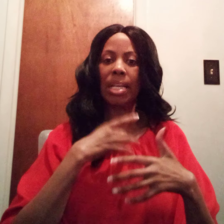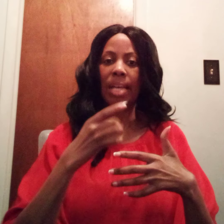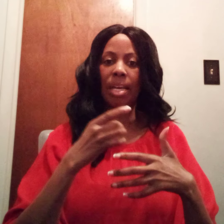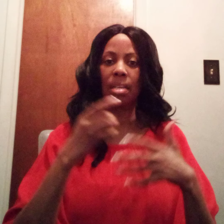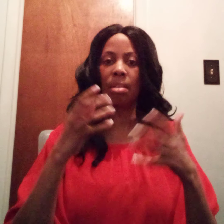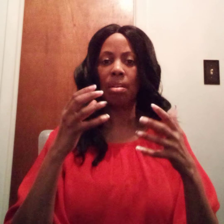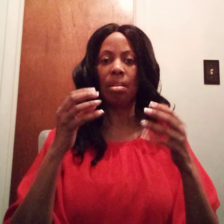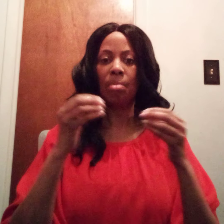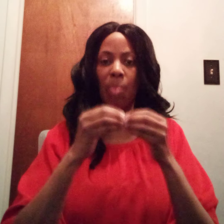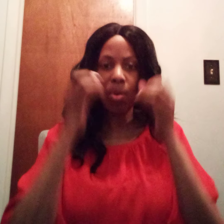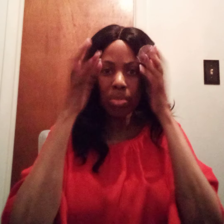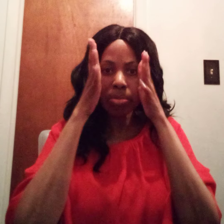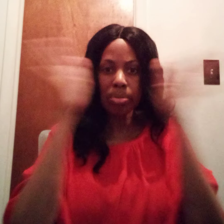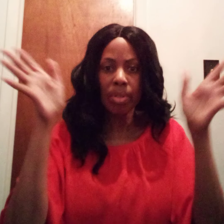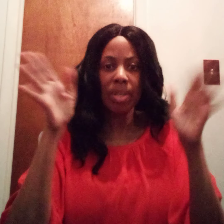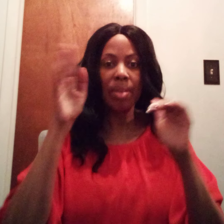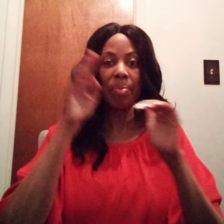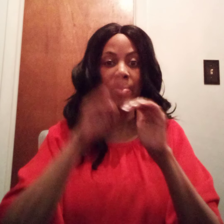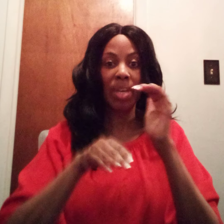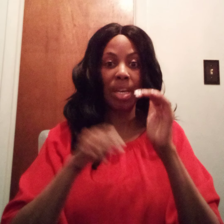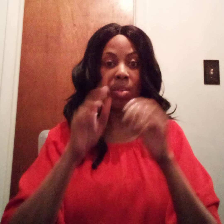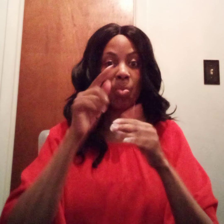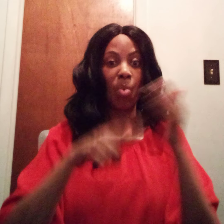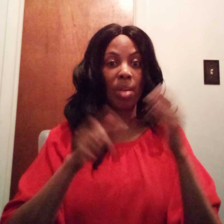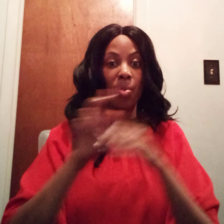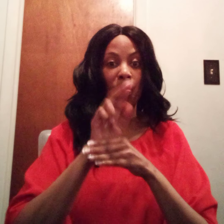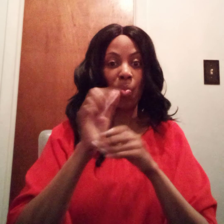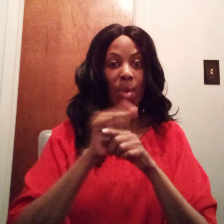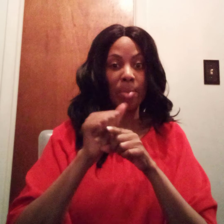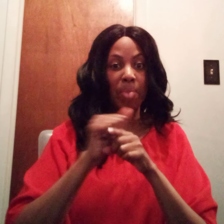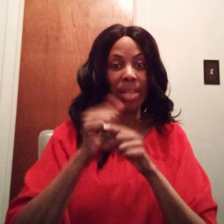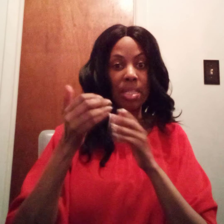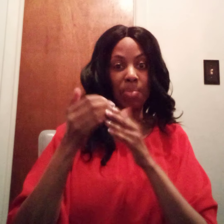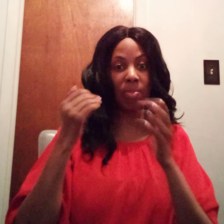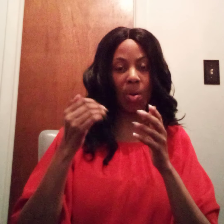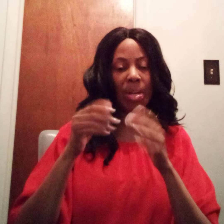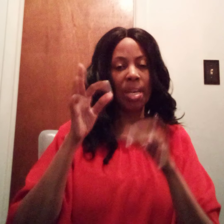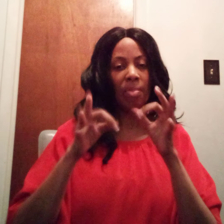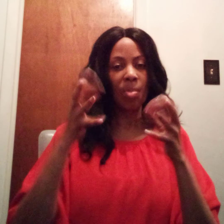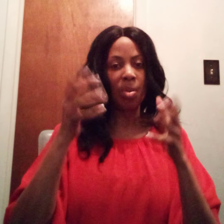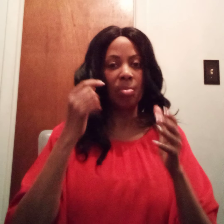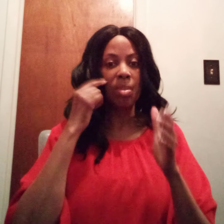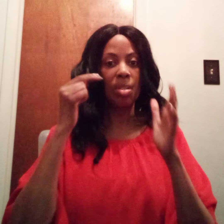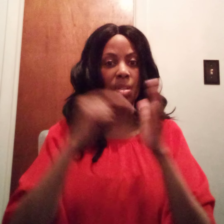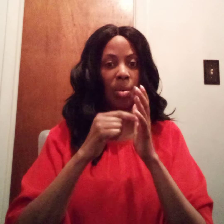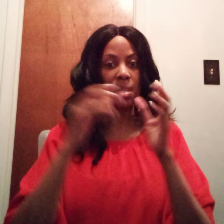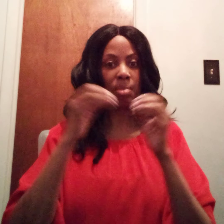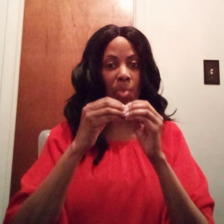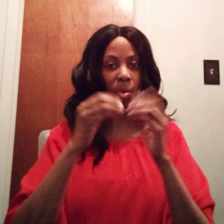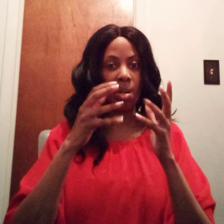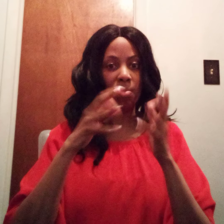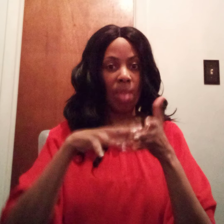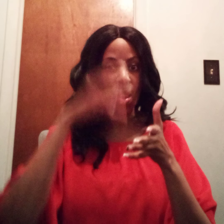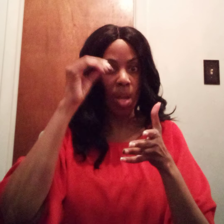of those applications. And to see what I mean by getting down to the root idea, let's go with we started with the